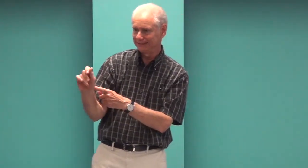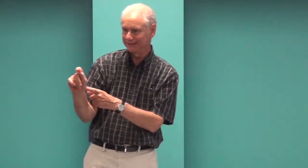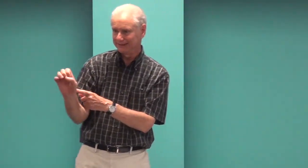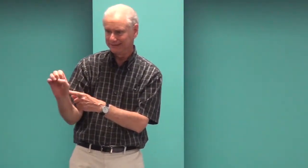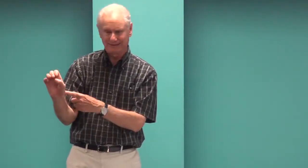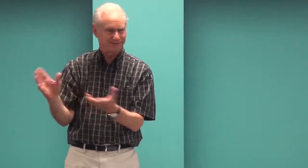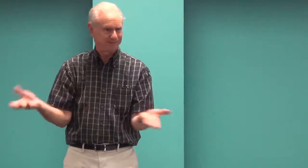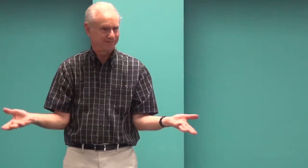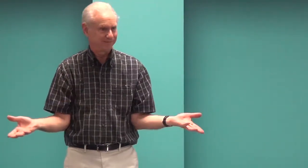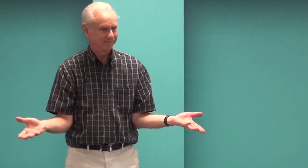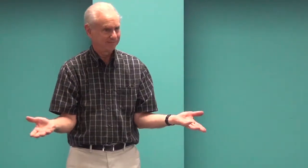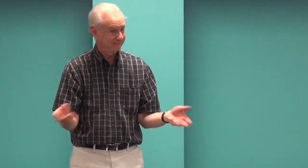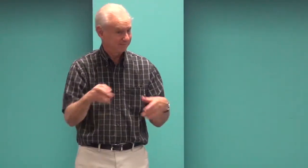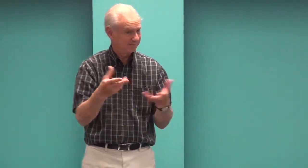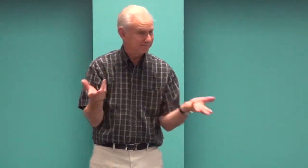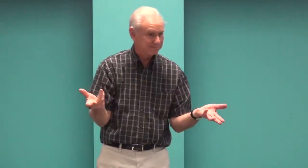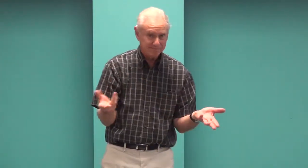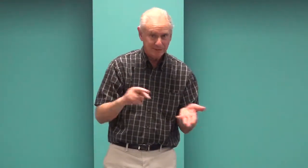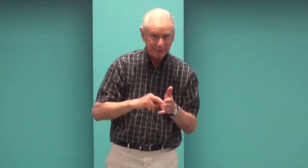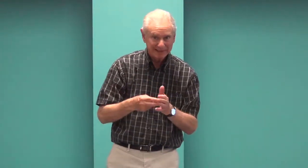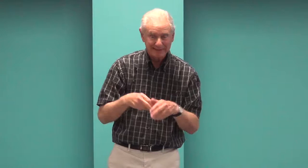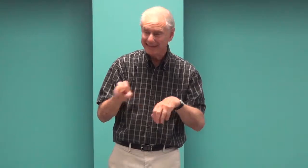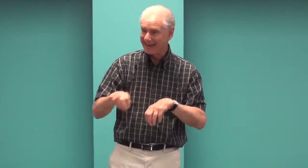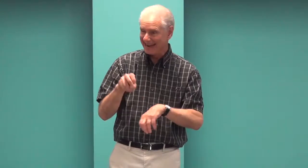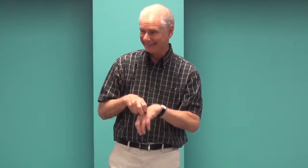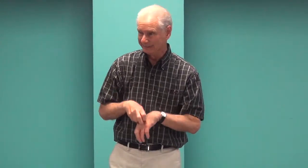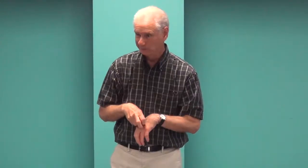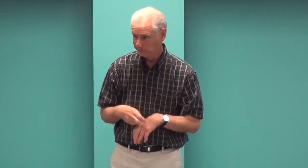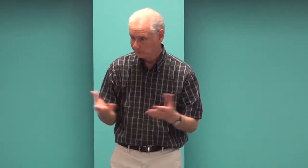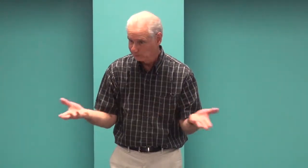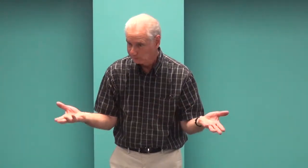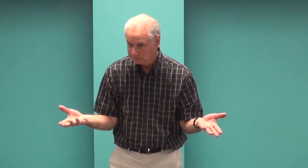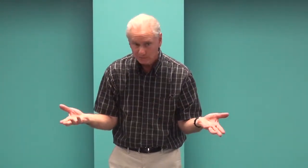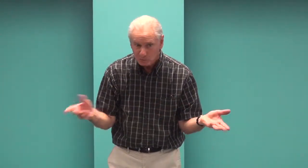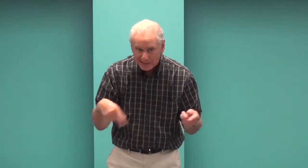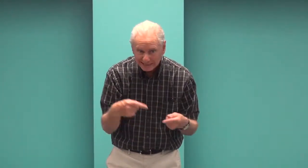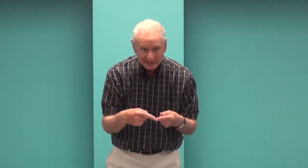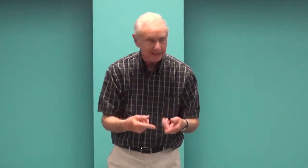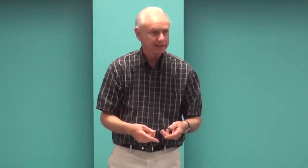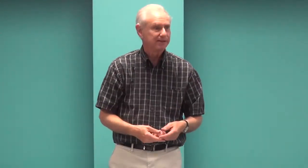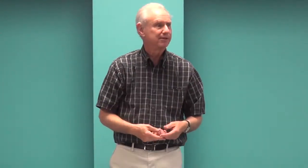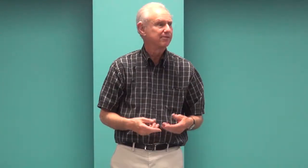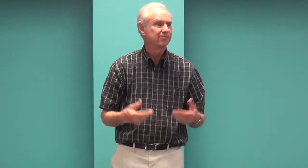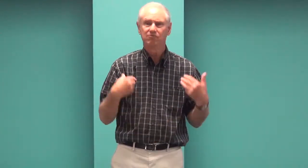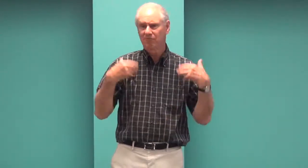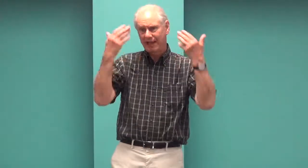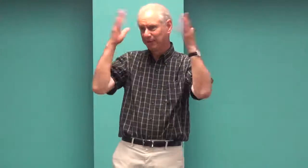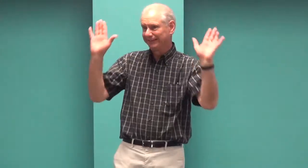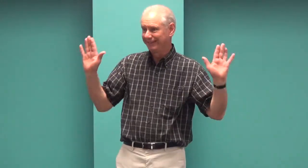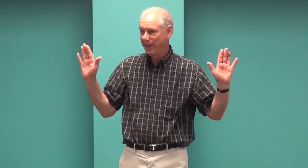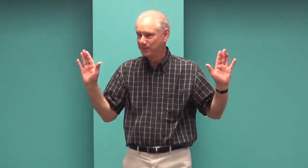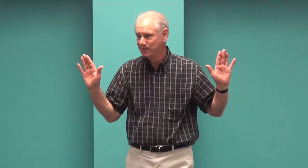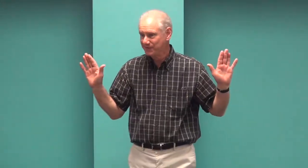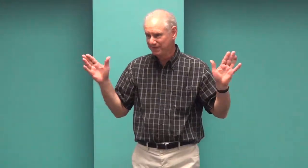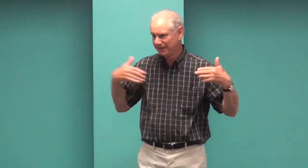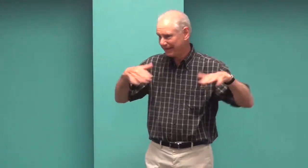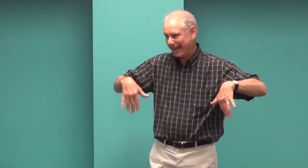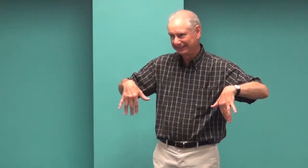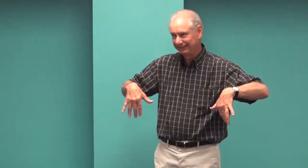when is the date? And he'd say that from time to time. And I said, what do you mean? We're engaged, or excuse me, when are you going to get engaged? And I said, I don't